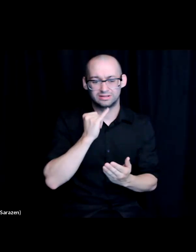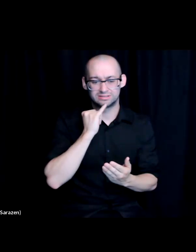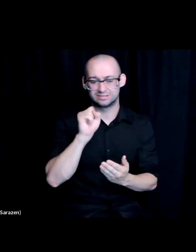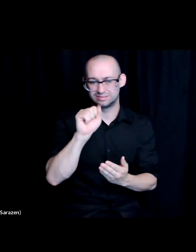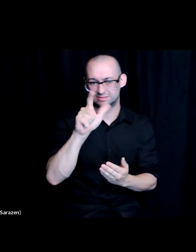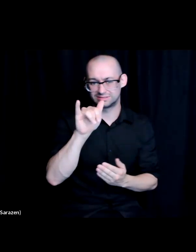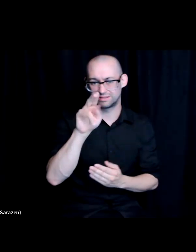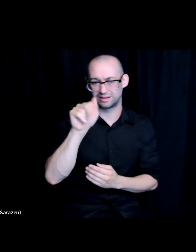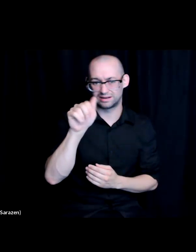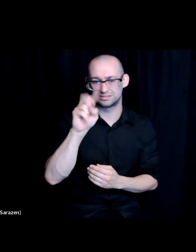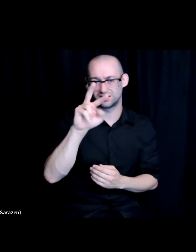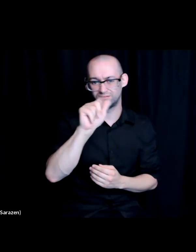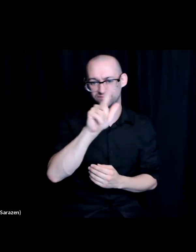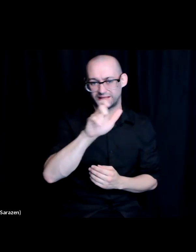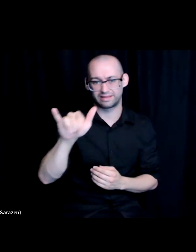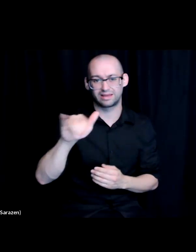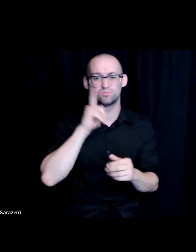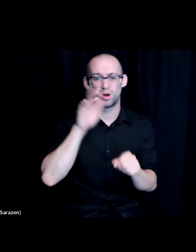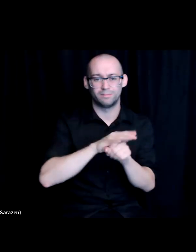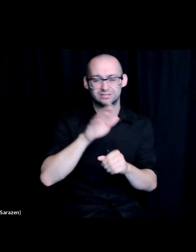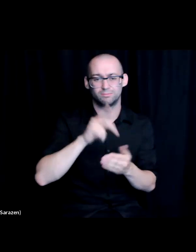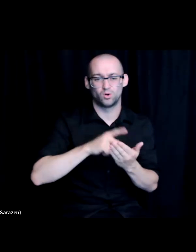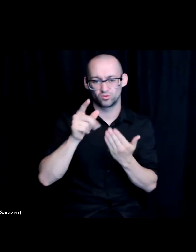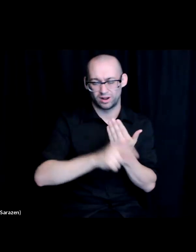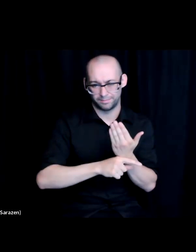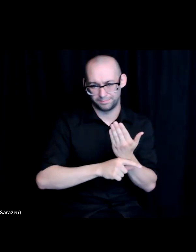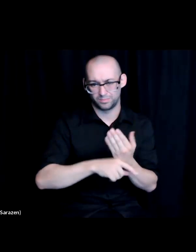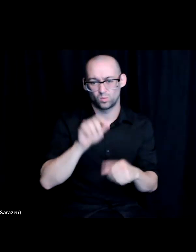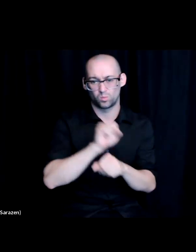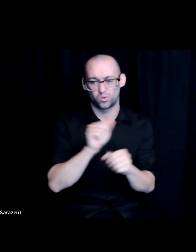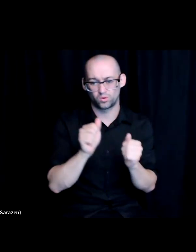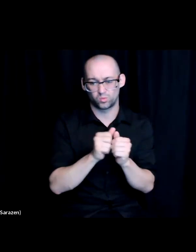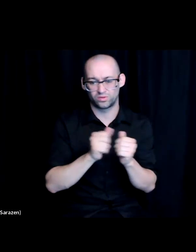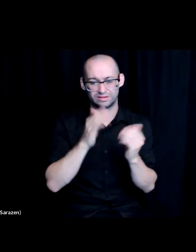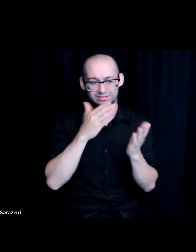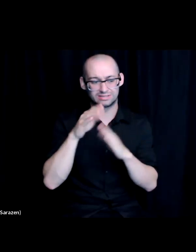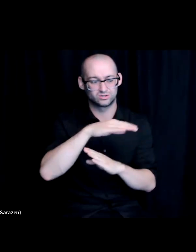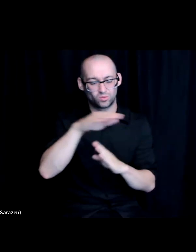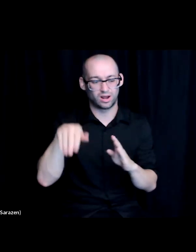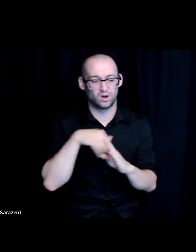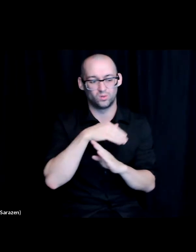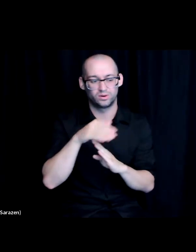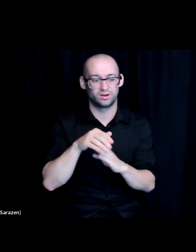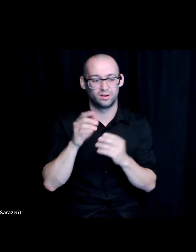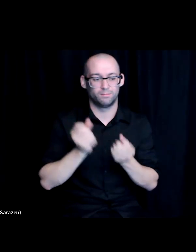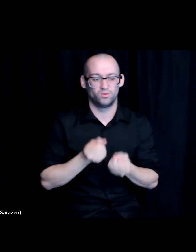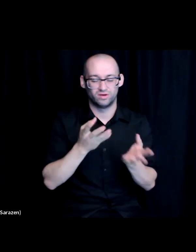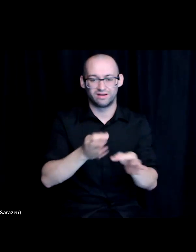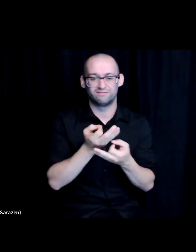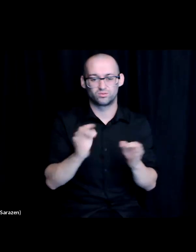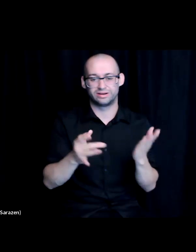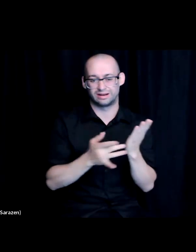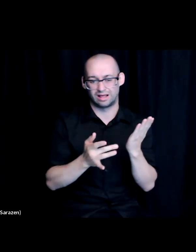Valley Promise Program. And we actually work with our cities around us who support us and provide free technology to our